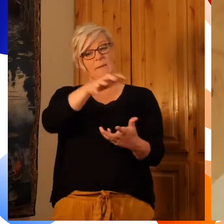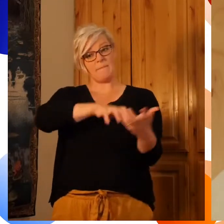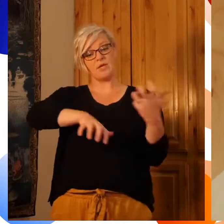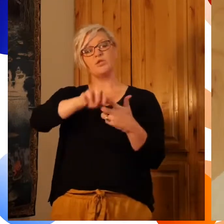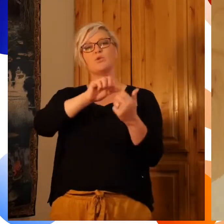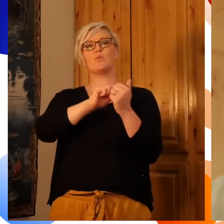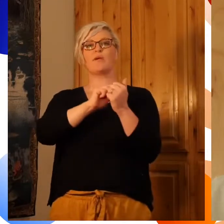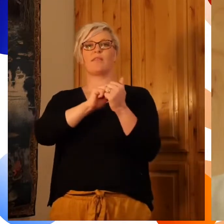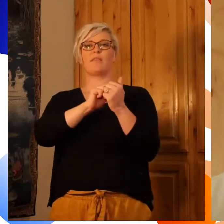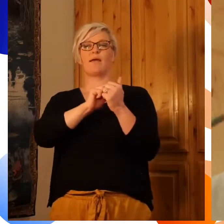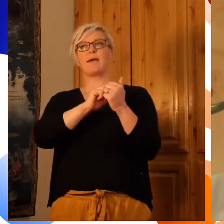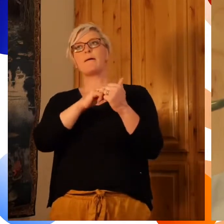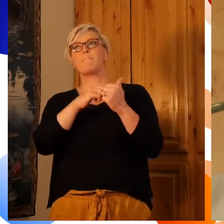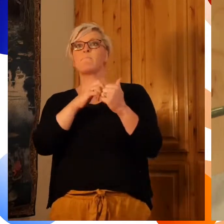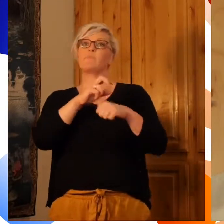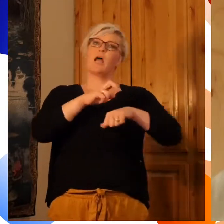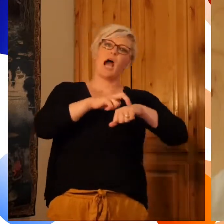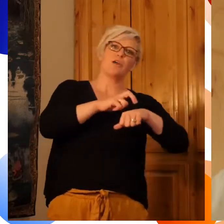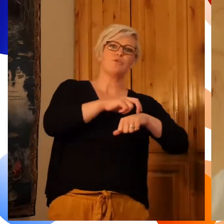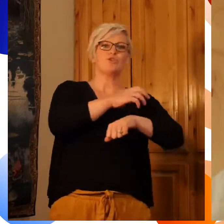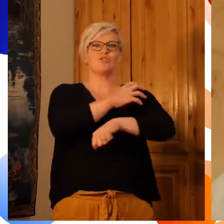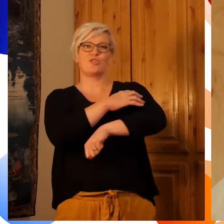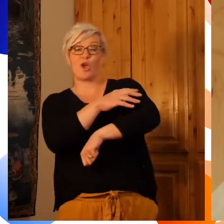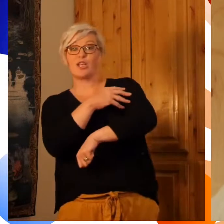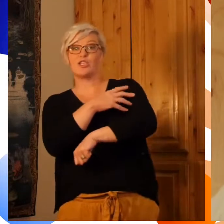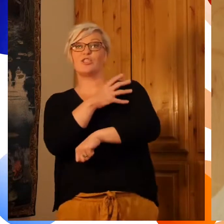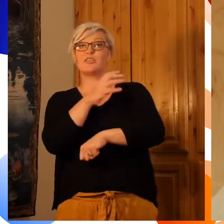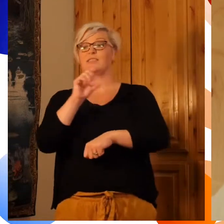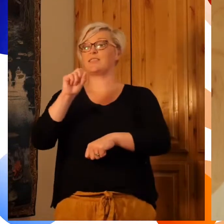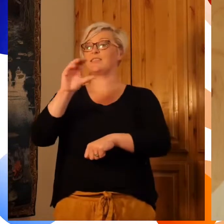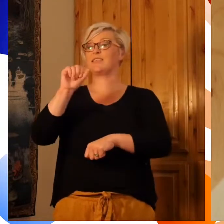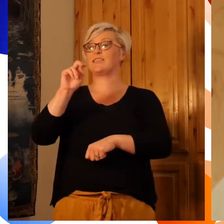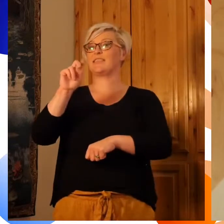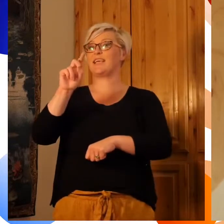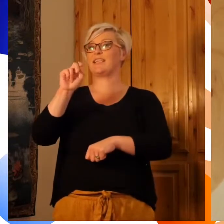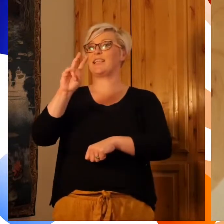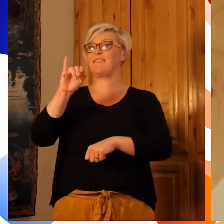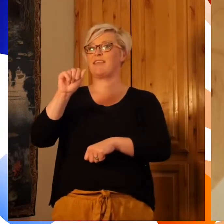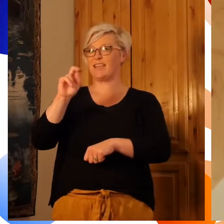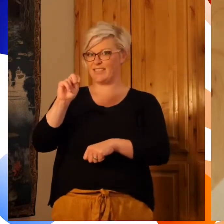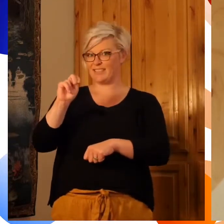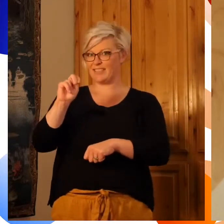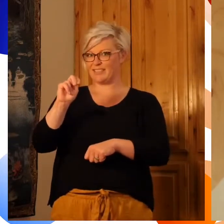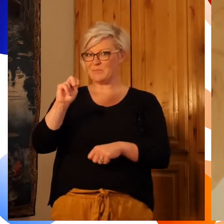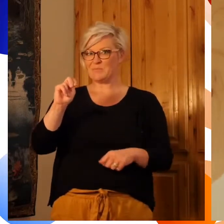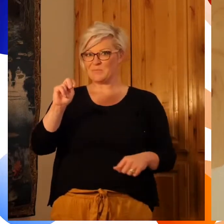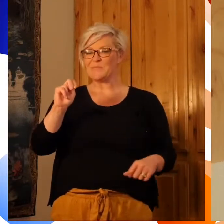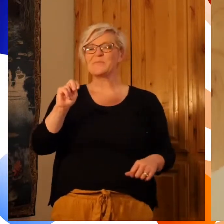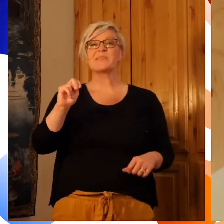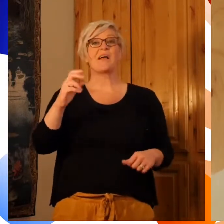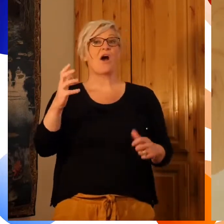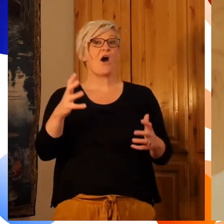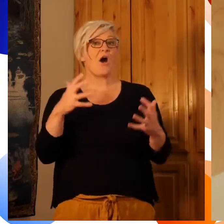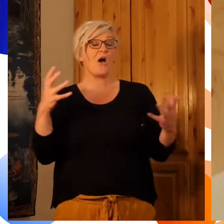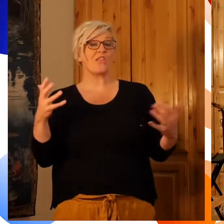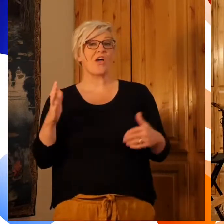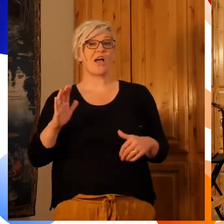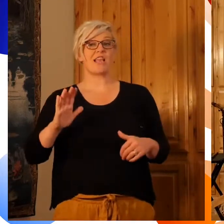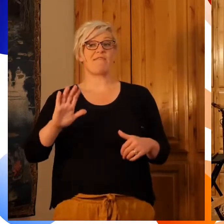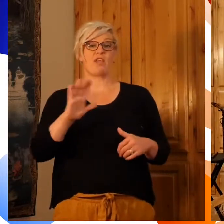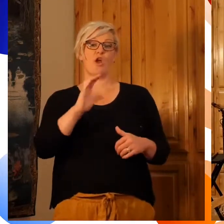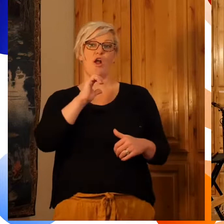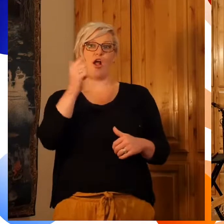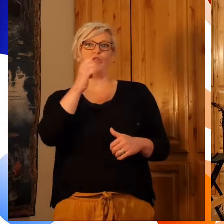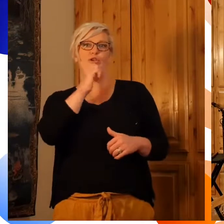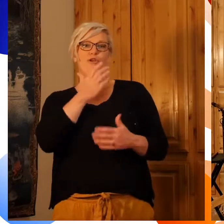of Irish, Scottish, and Scandinavian, old Norse culture, and a lot of their other things,